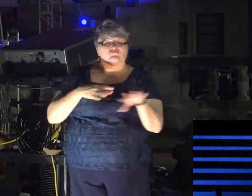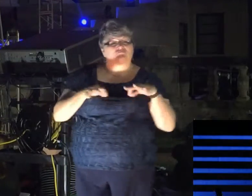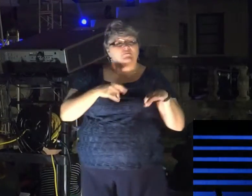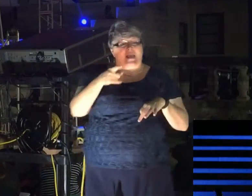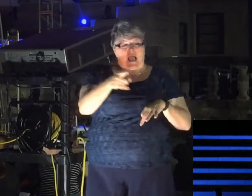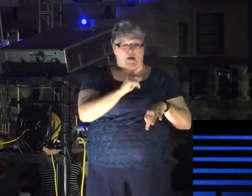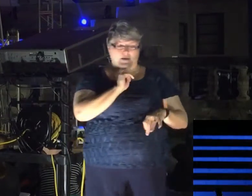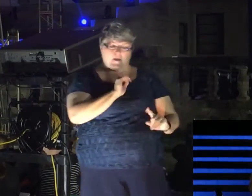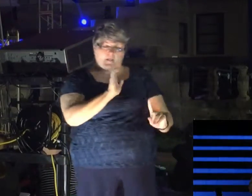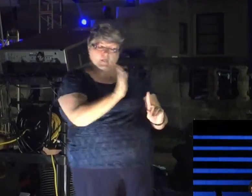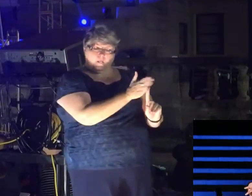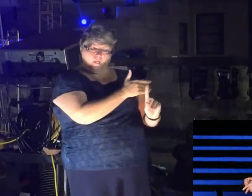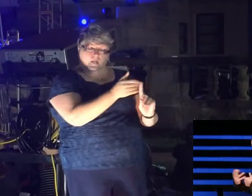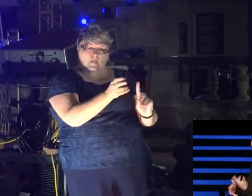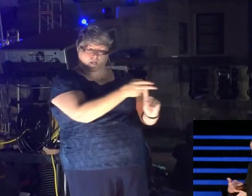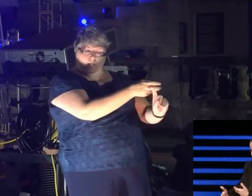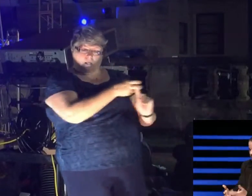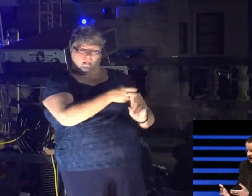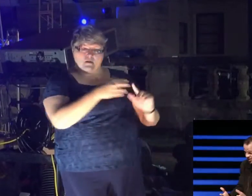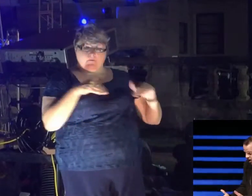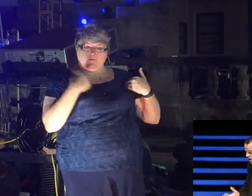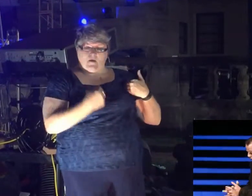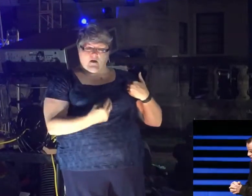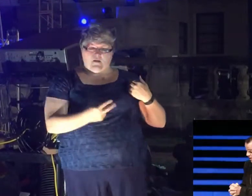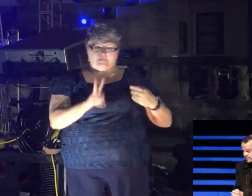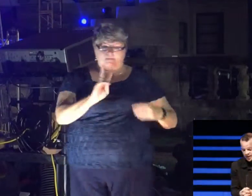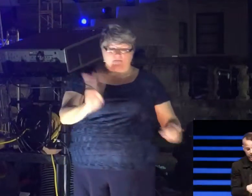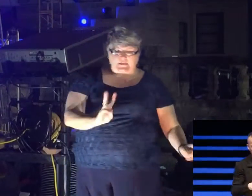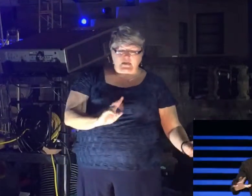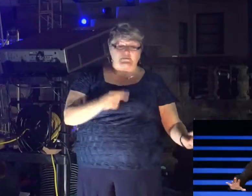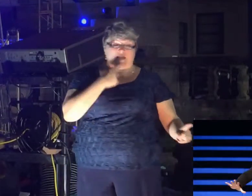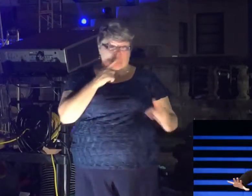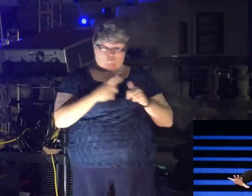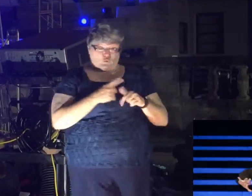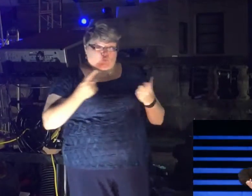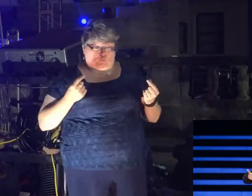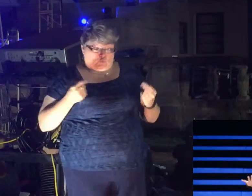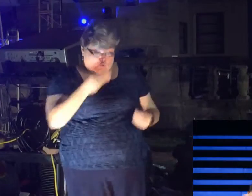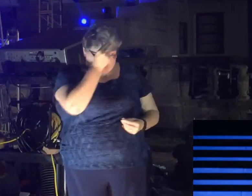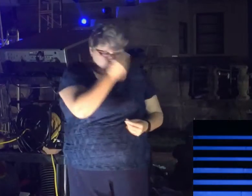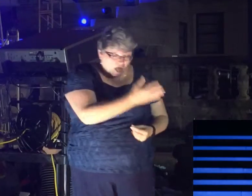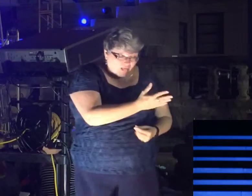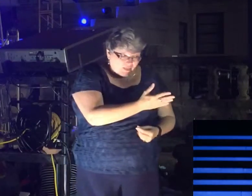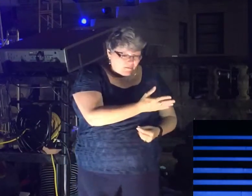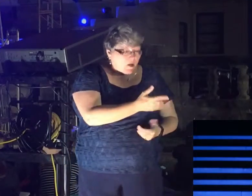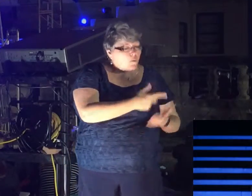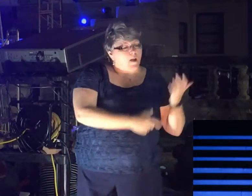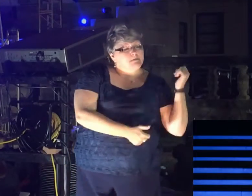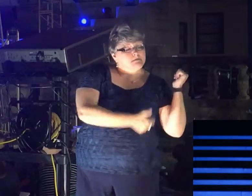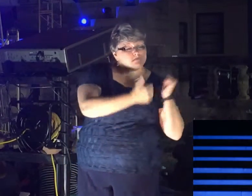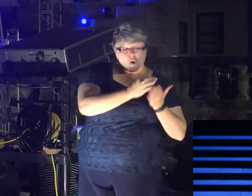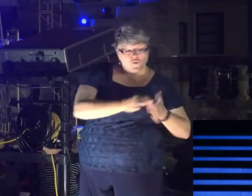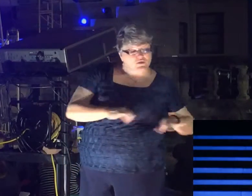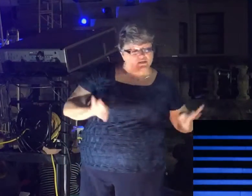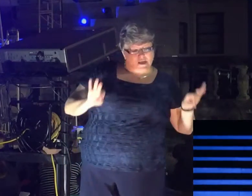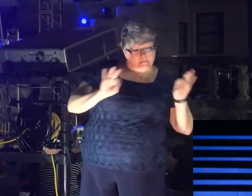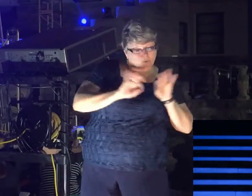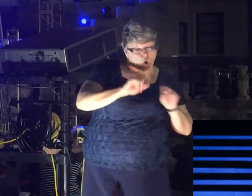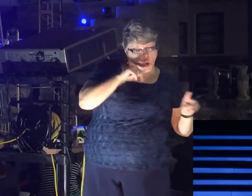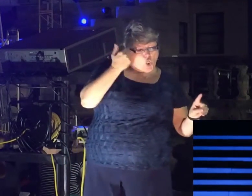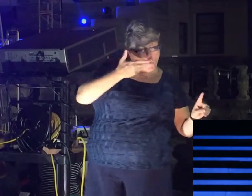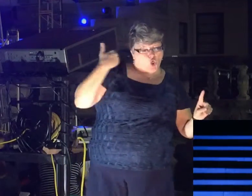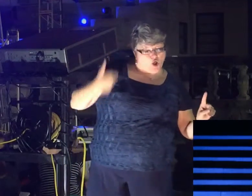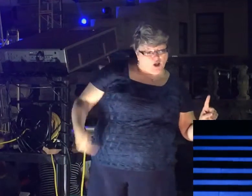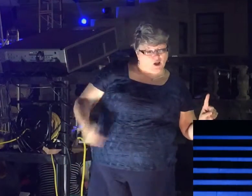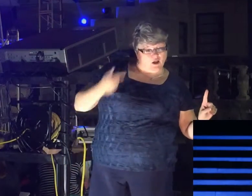and he was talking about how he groomed his young victims, and he said, what you do to them is you tell them that what's most